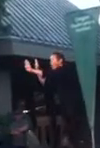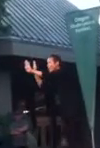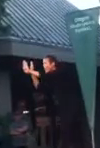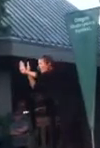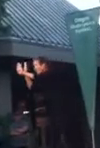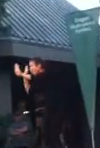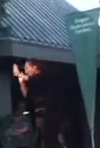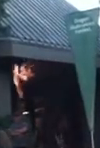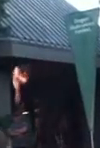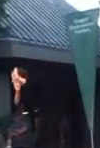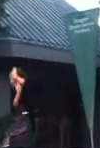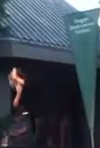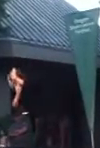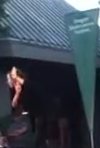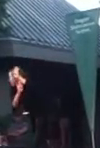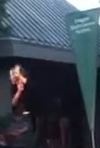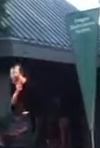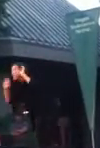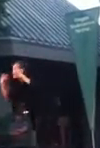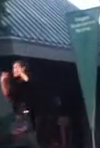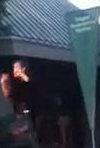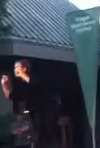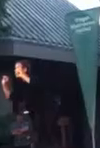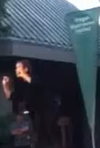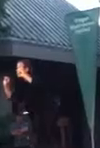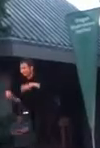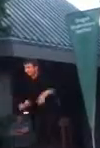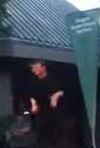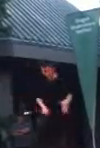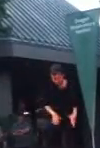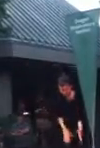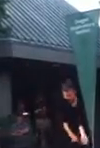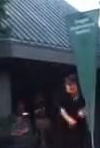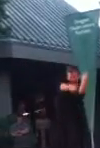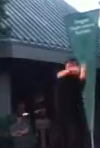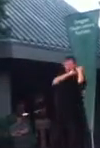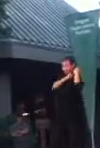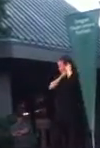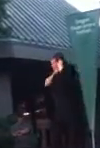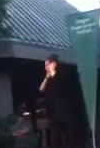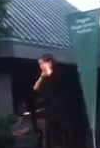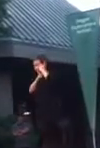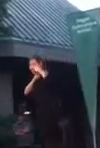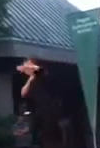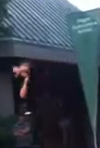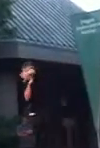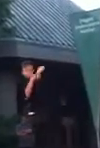door slowly opened a chink, and the boy went inside.